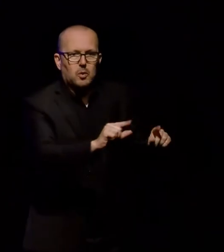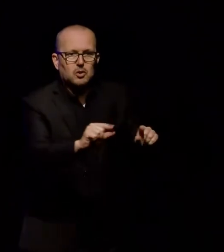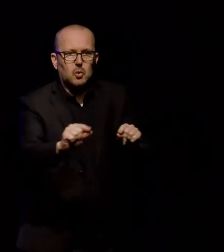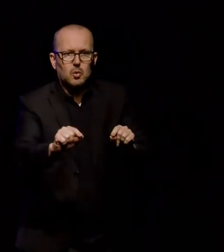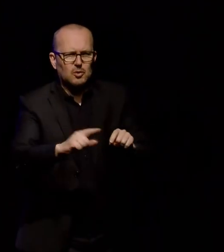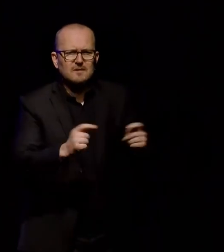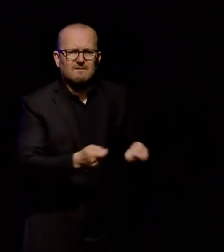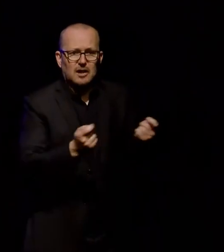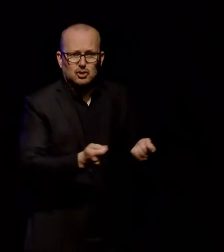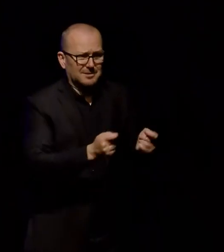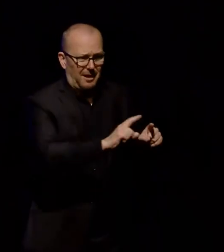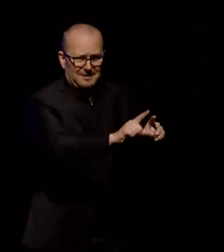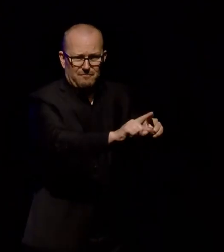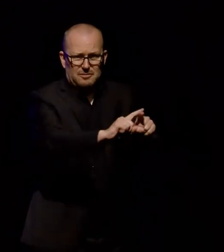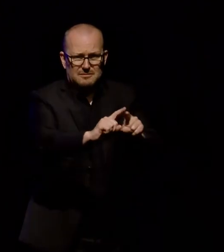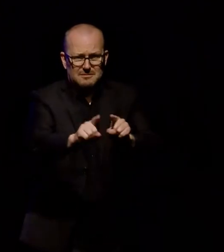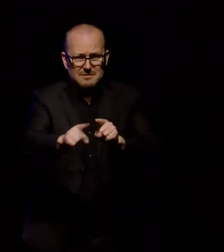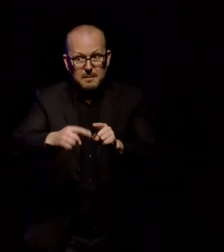mandated functions you see on the screen here?